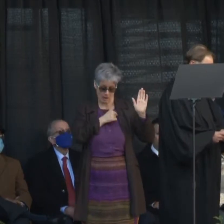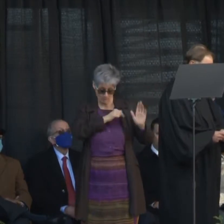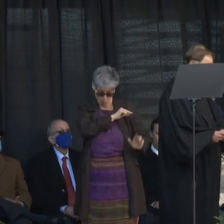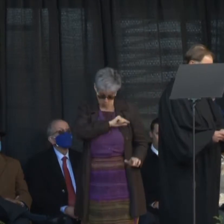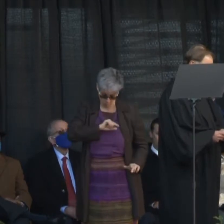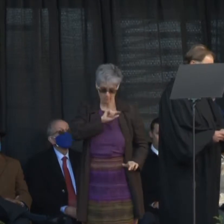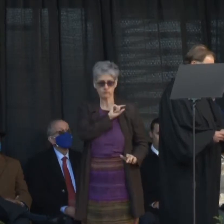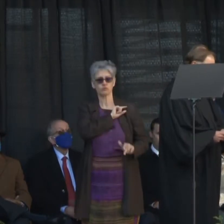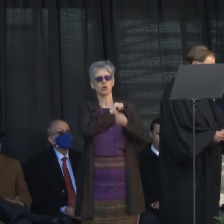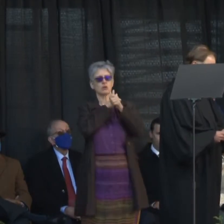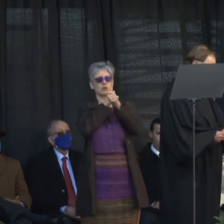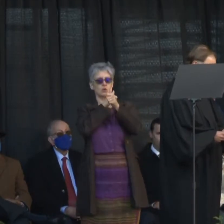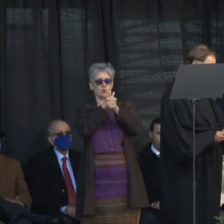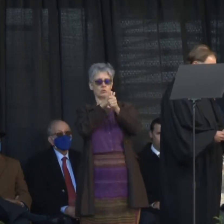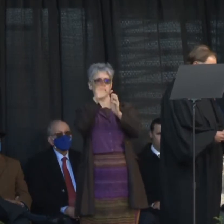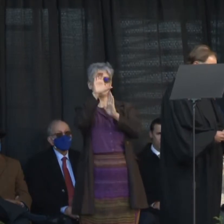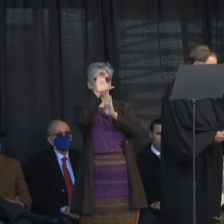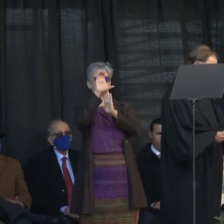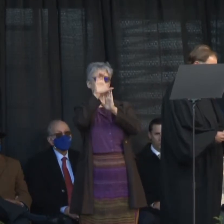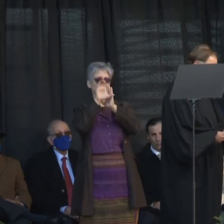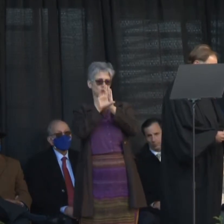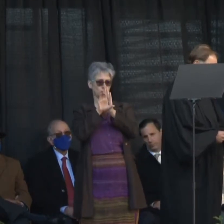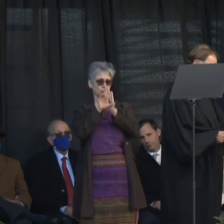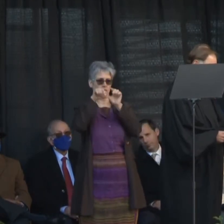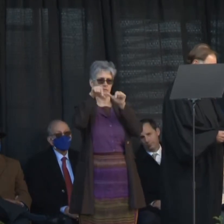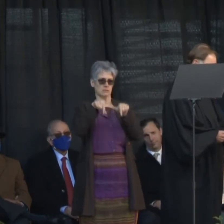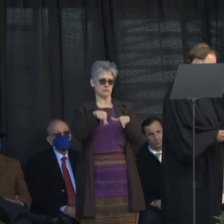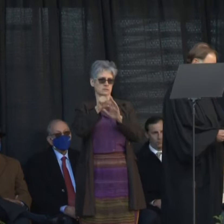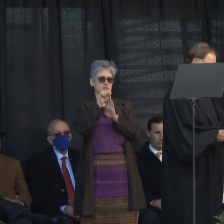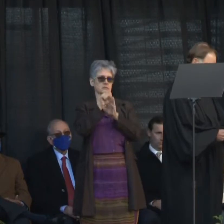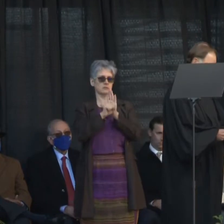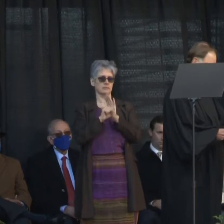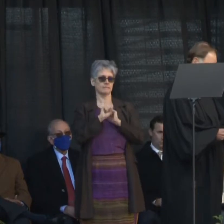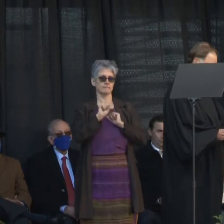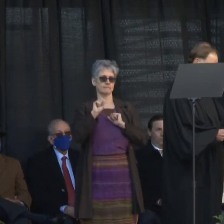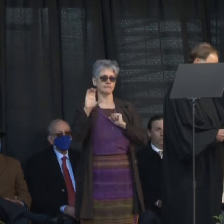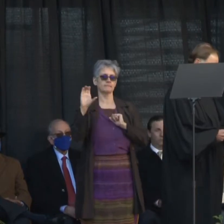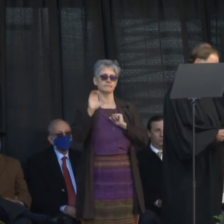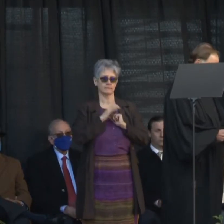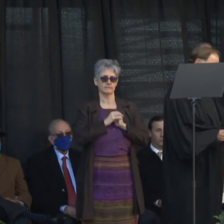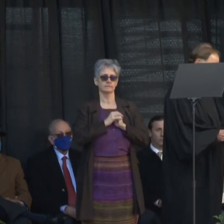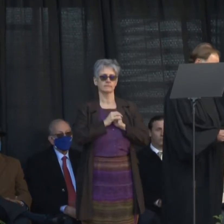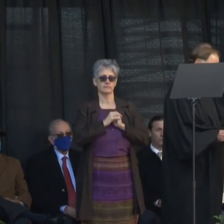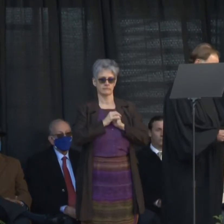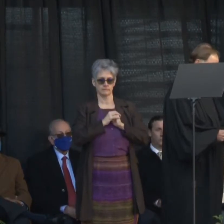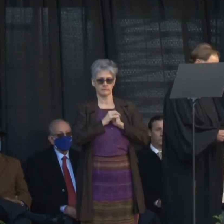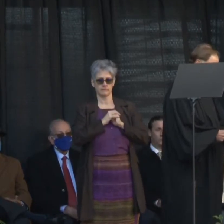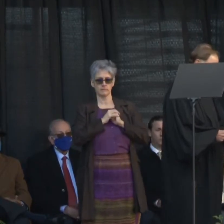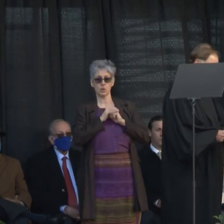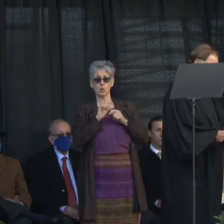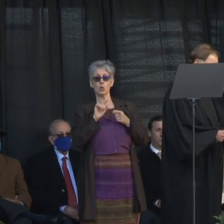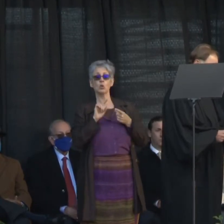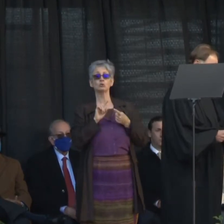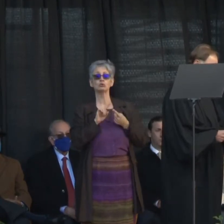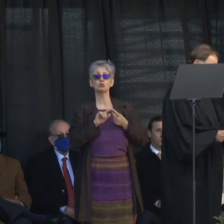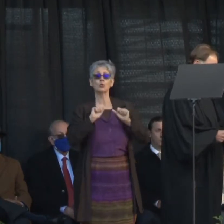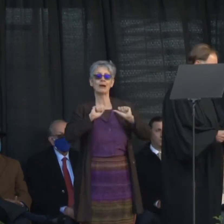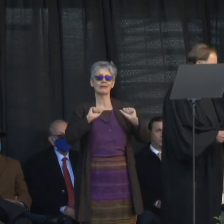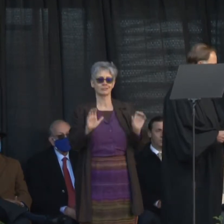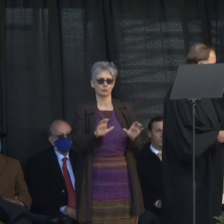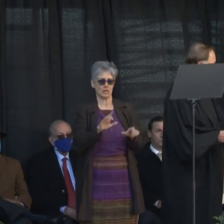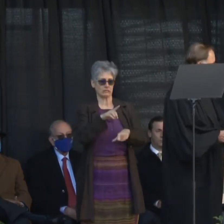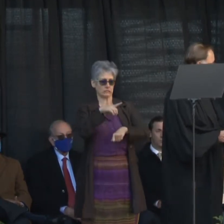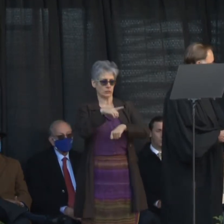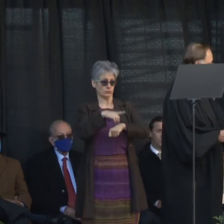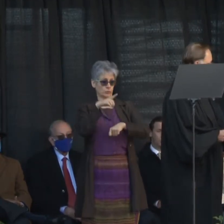I'm duly qualified. According to the Constitution of this state. According to the Constitution of this state. To exercise the duties of